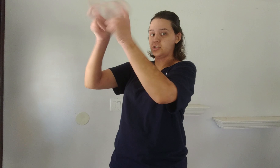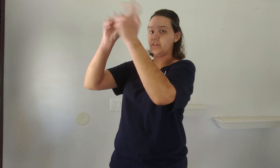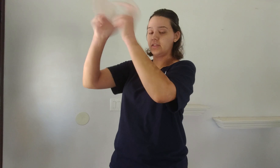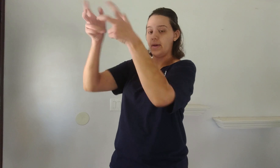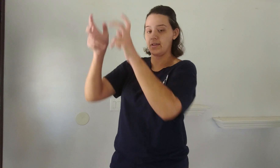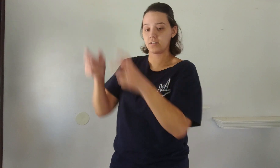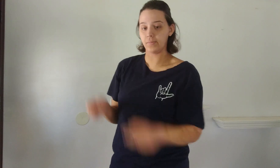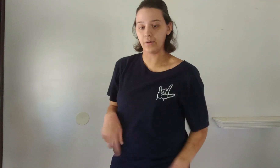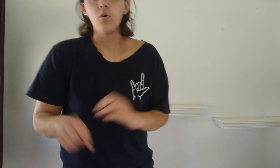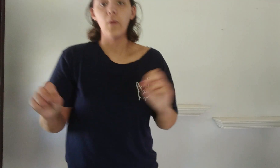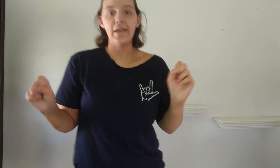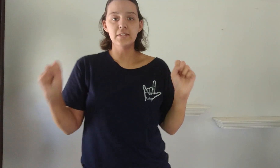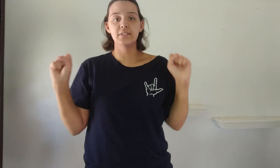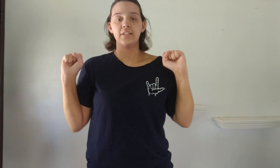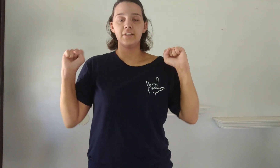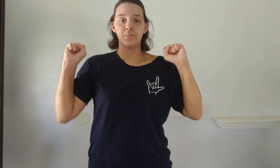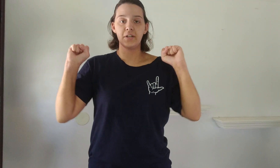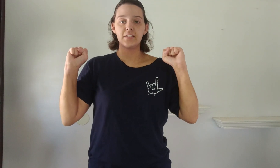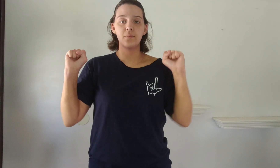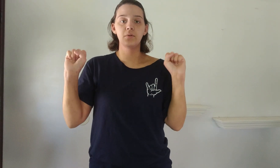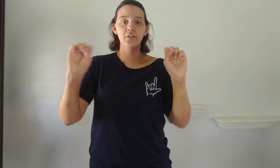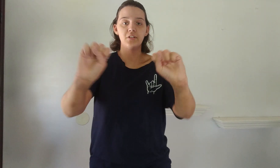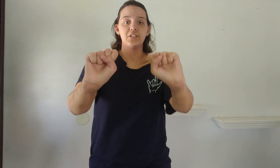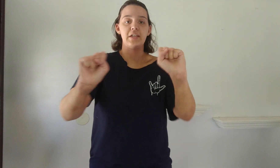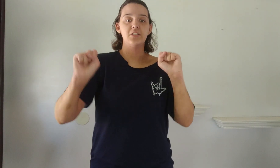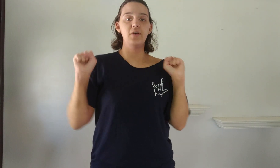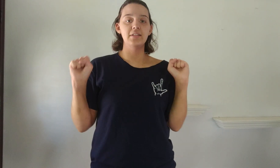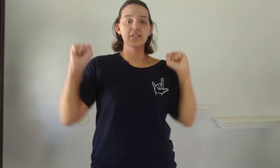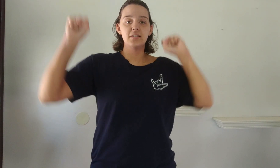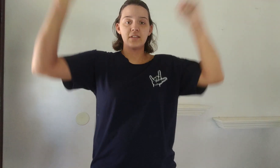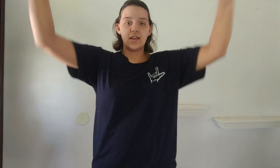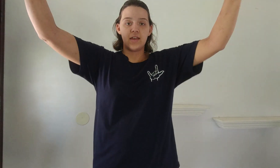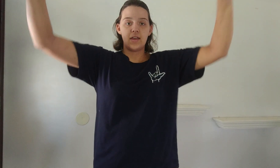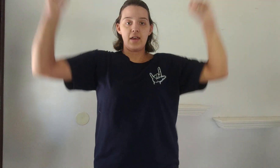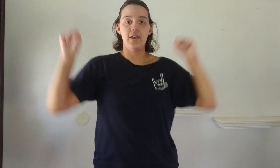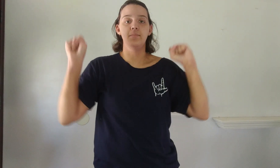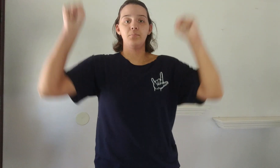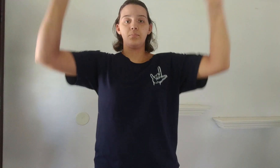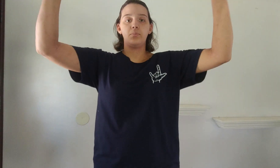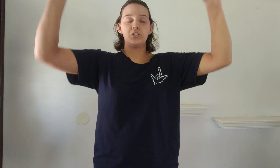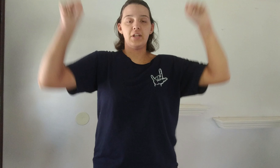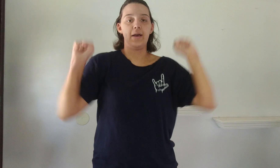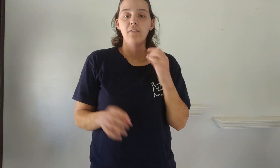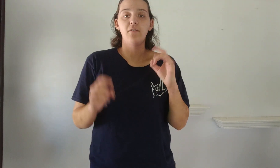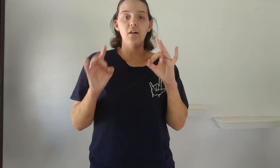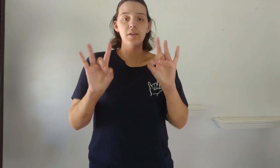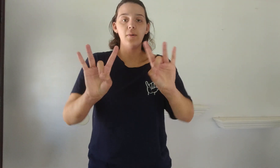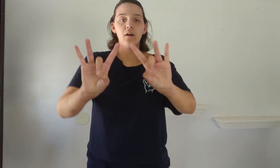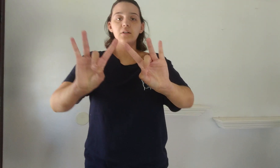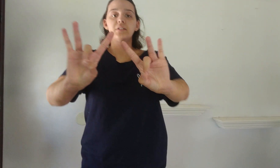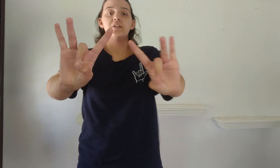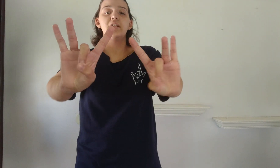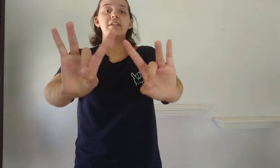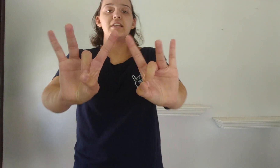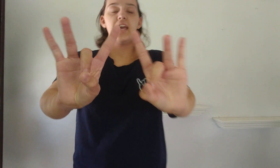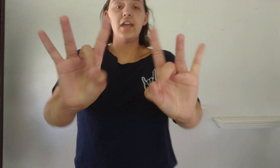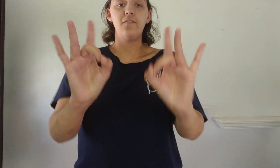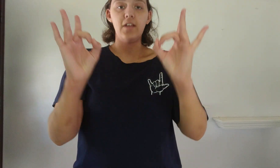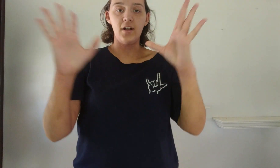the basketball. Weights is pretty simple. You just take 2 S's and push it up. Volleyball, you're going to take the 8 finger and